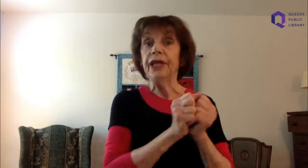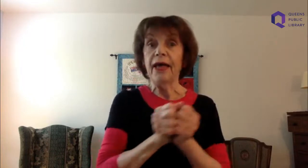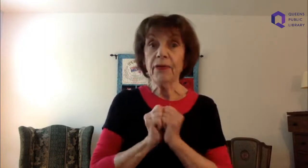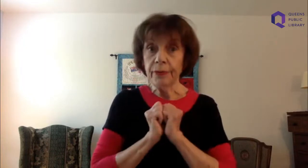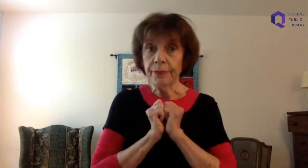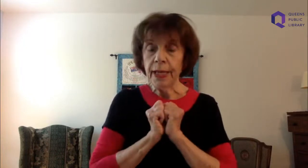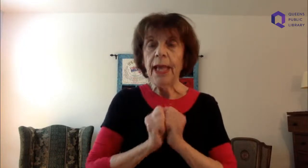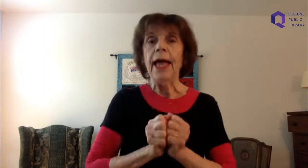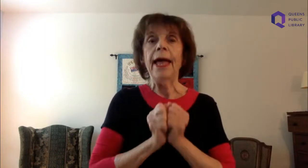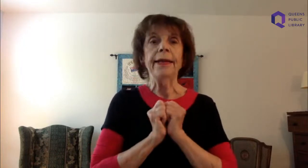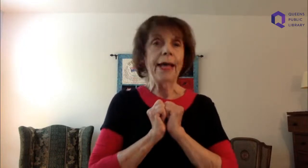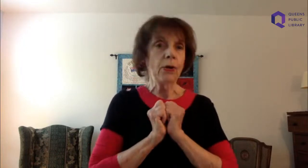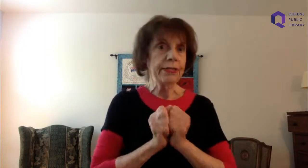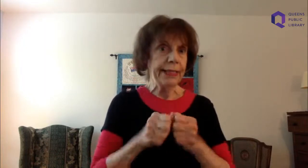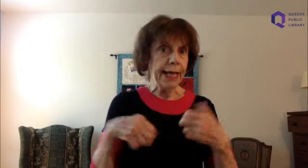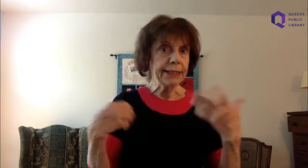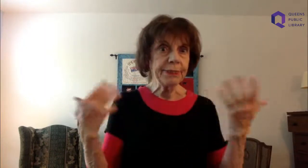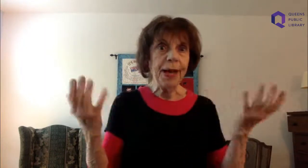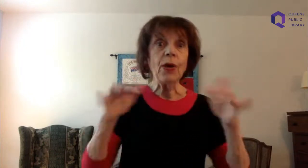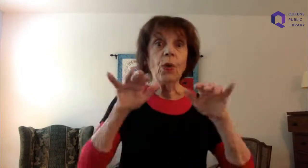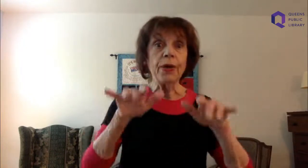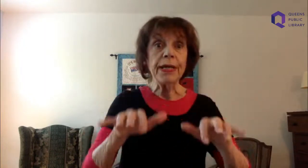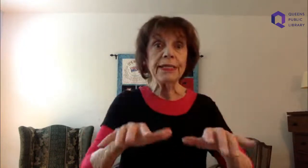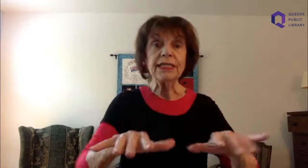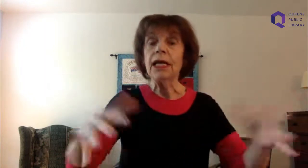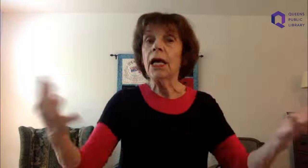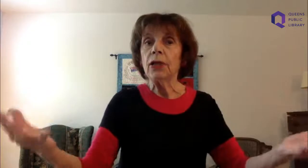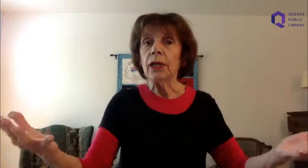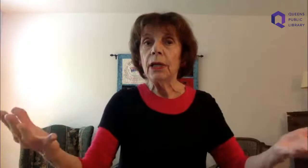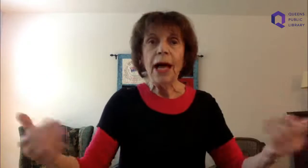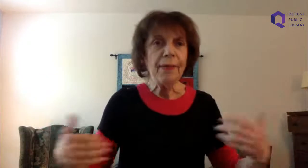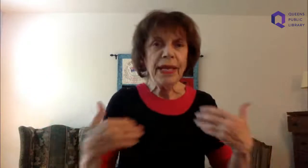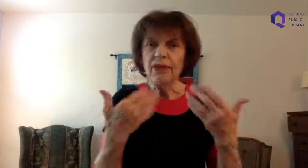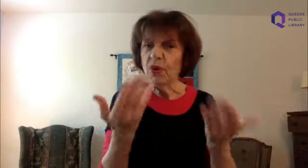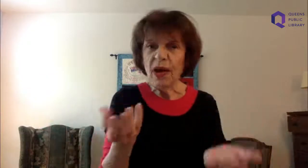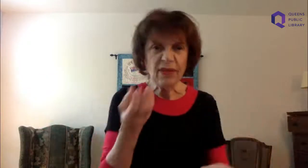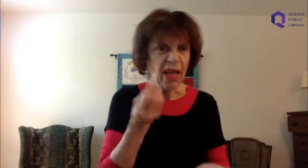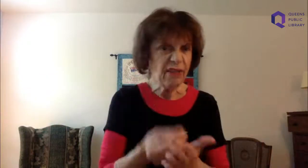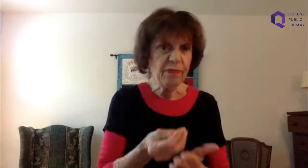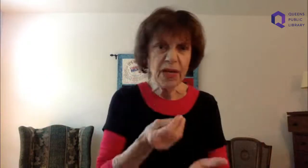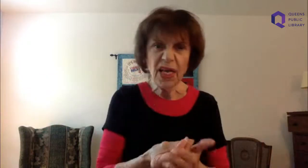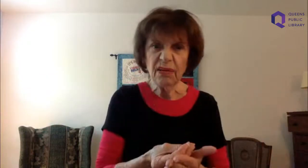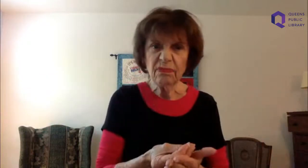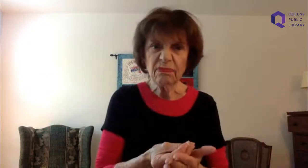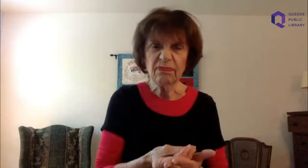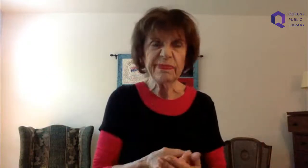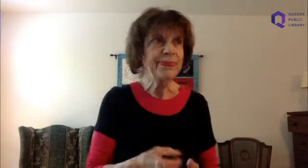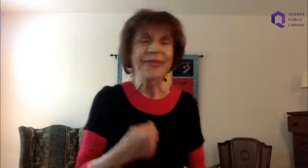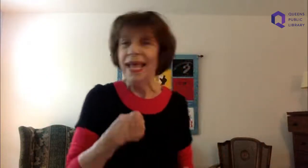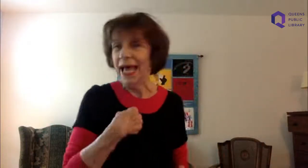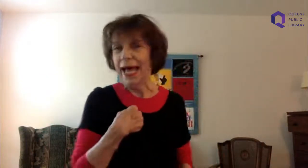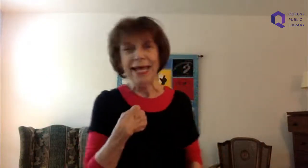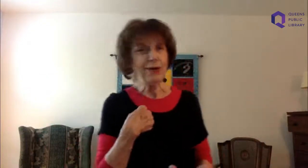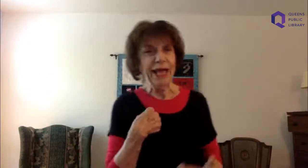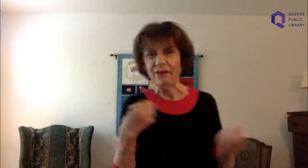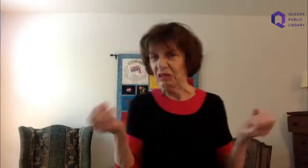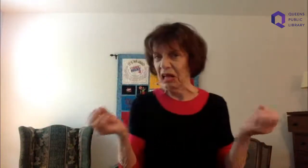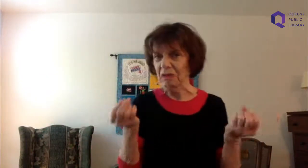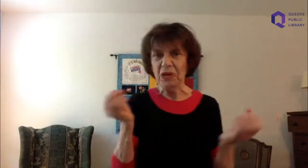together. And I always ask my audience, how many of you have a lot of money? I don't have a lot of